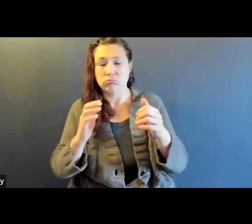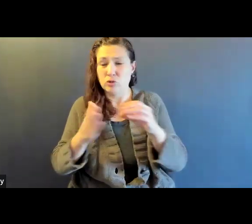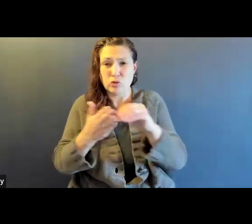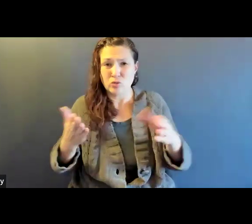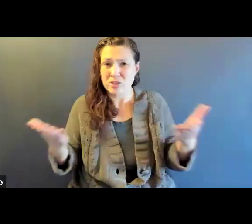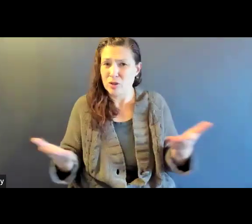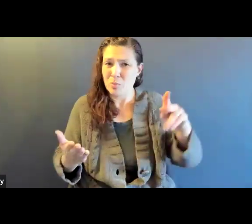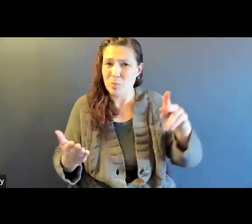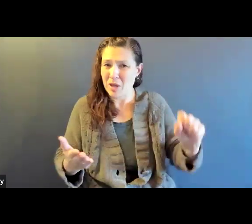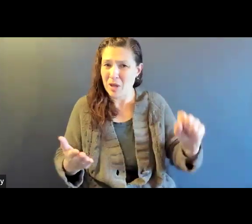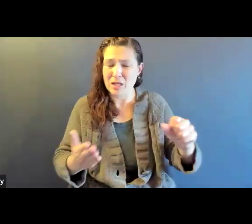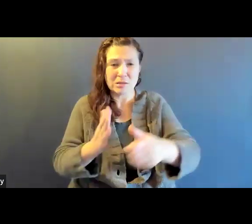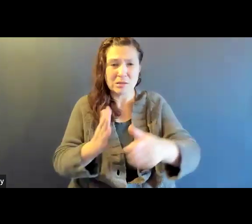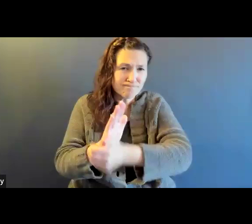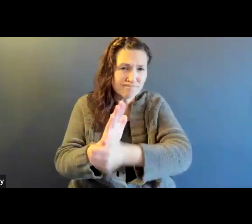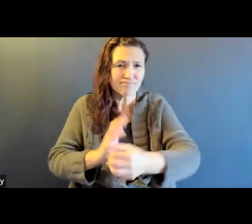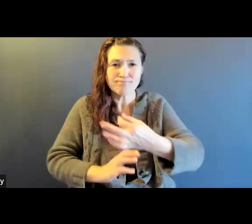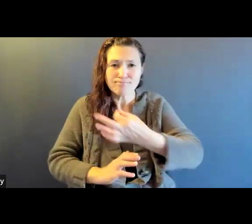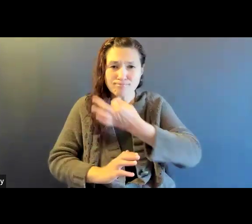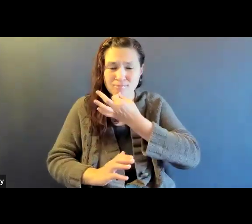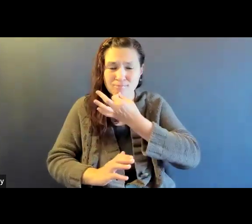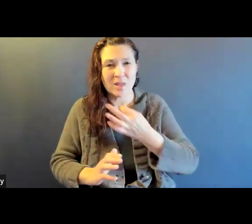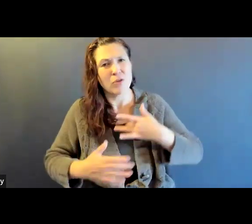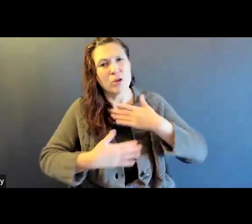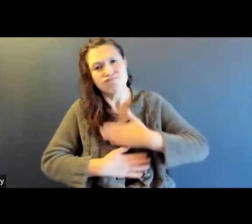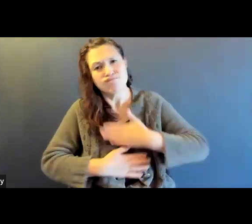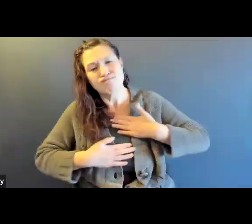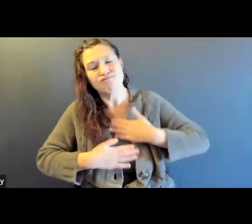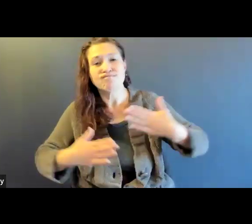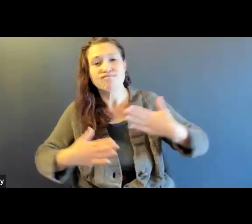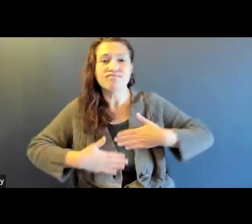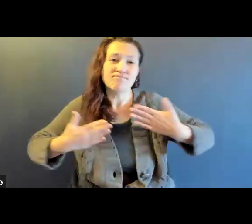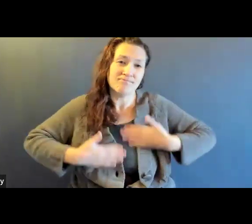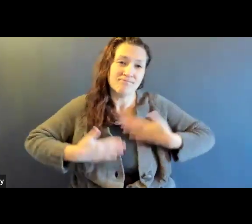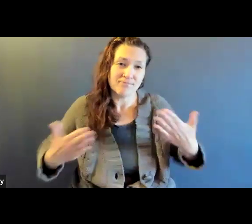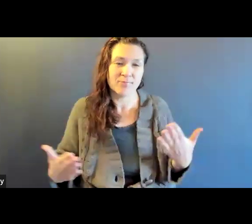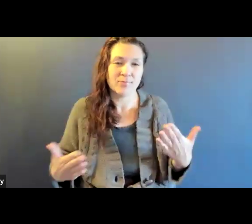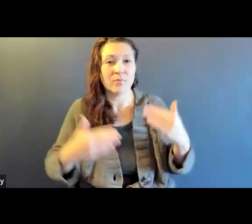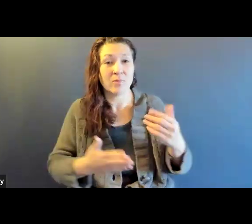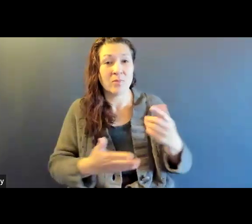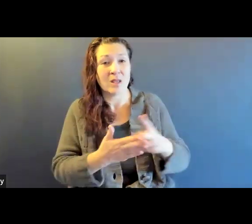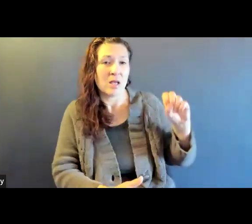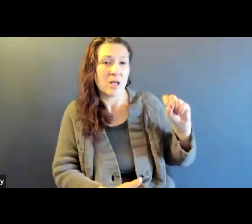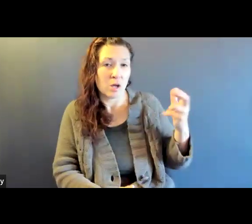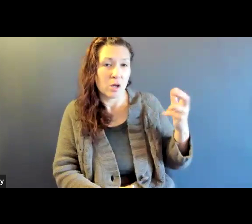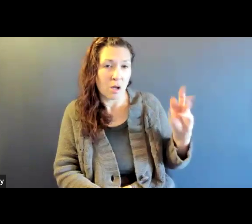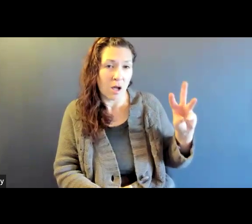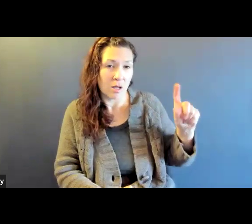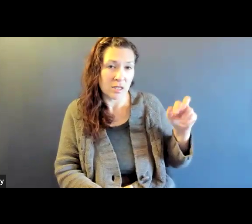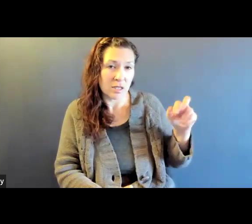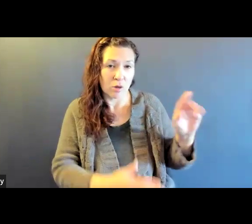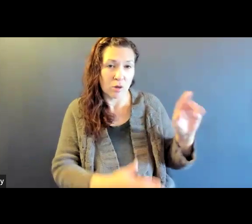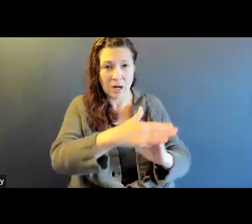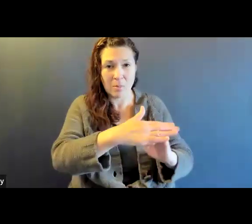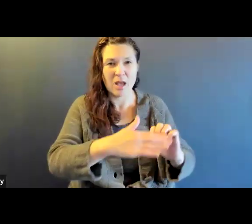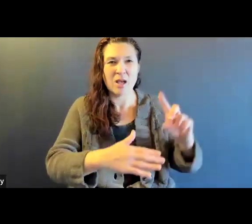students. Truly fills our halls with just joy. Last week, the Shaw Taylor Elementary School in Dorchester hosted a